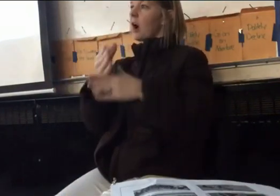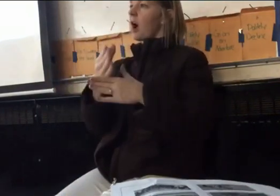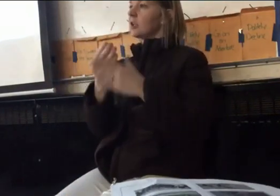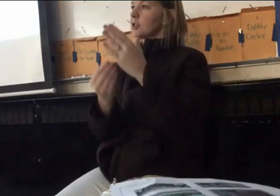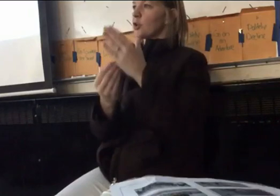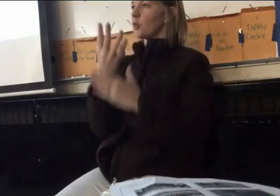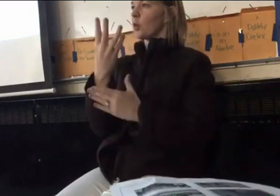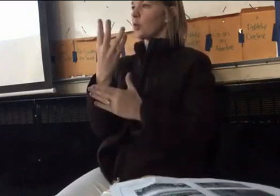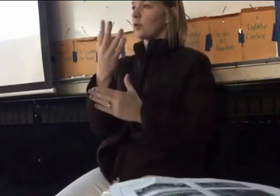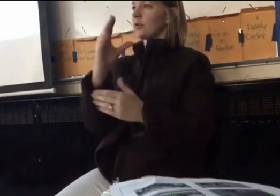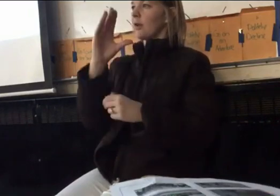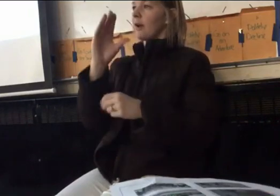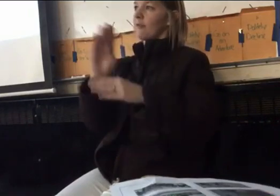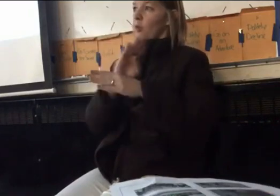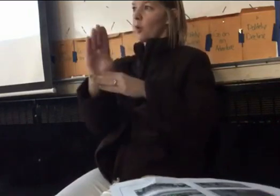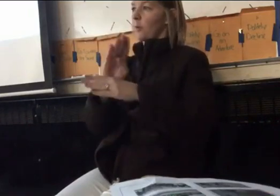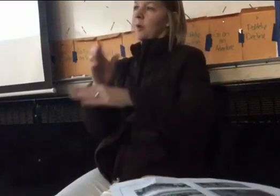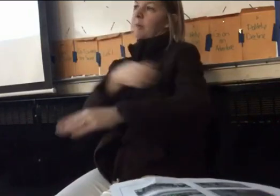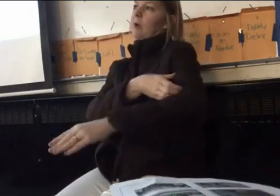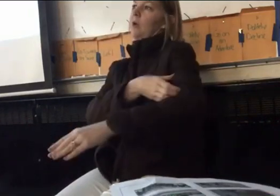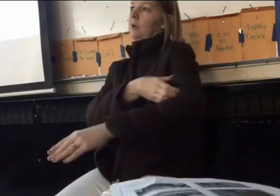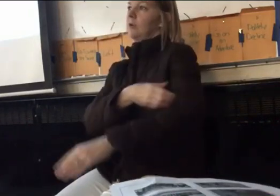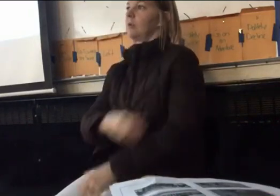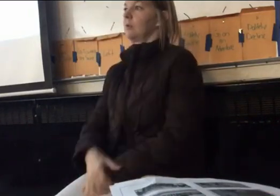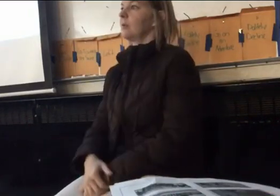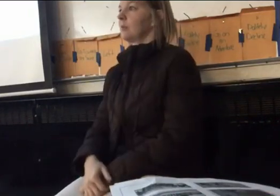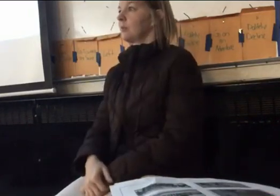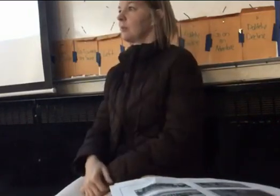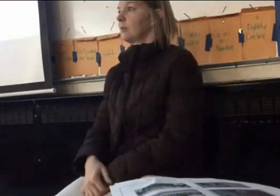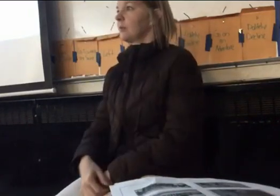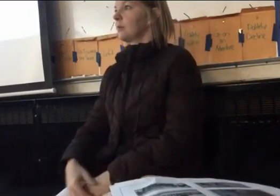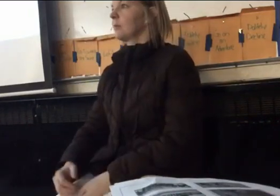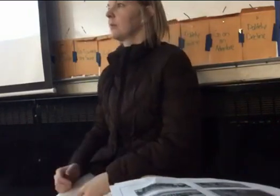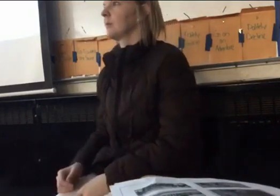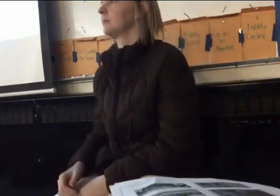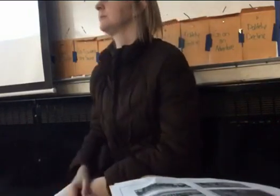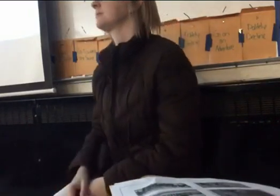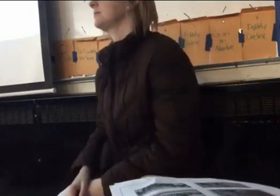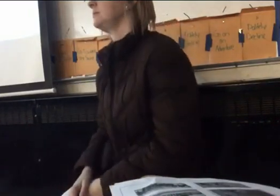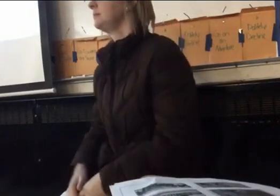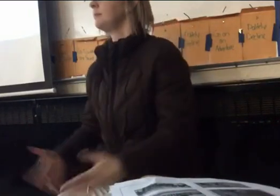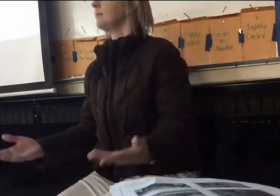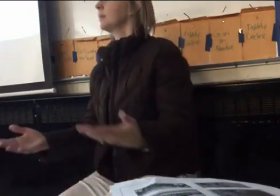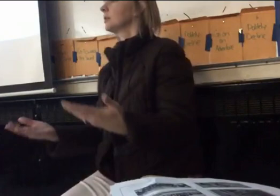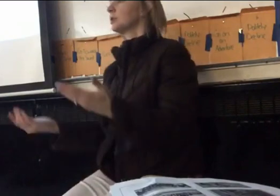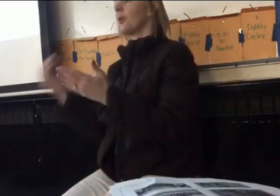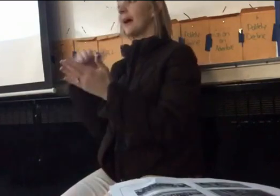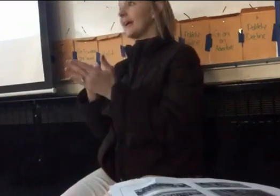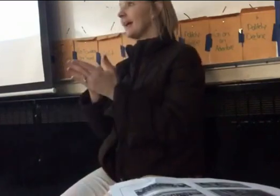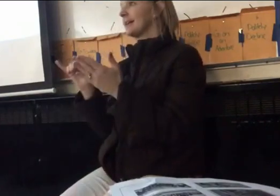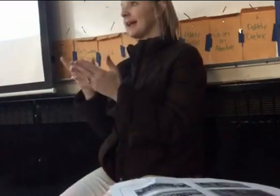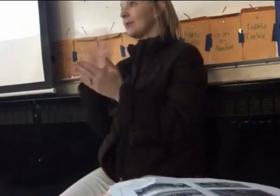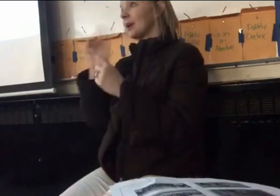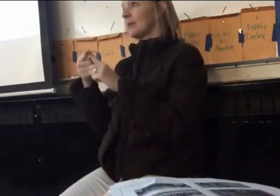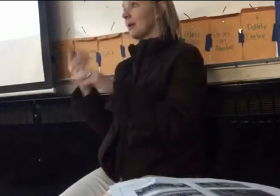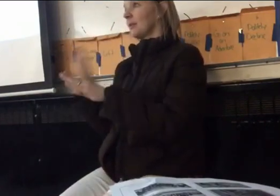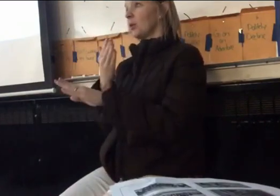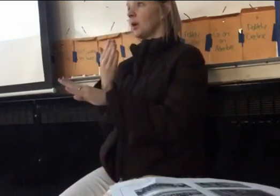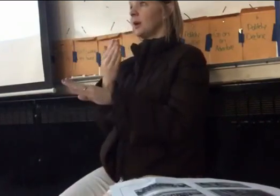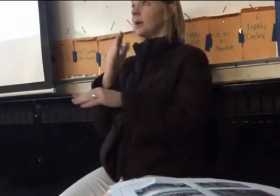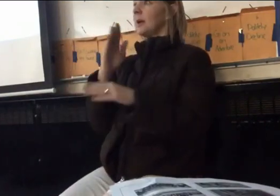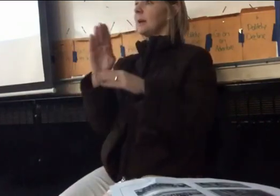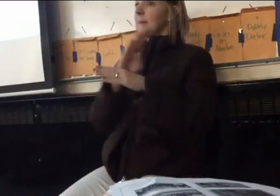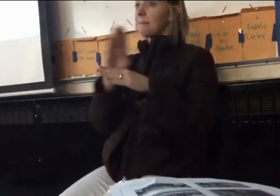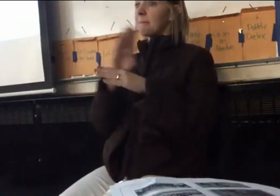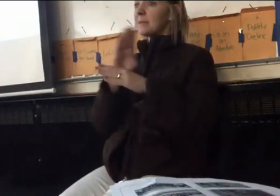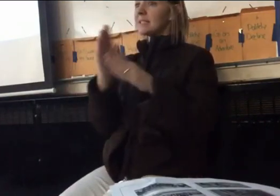corporate power. The growth of corporate power. Basically, again, it's just like we talked about before. Corporate power increases,